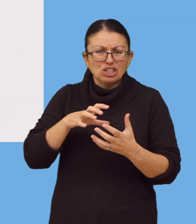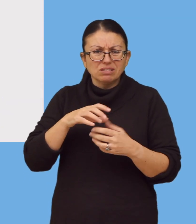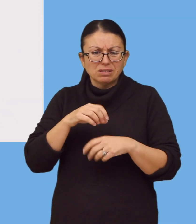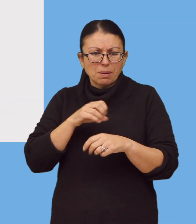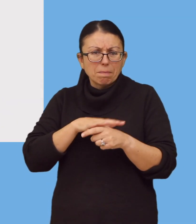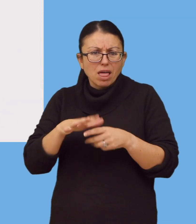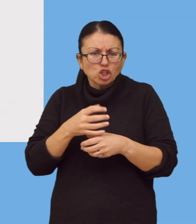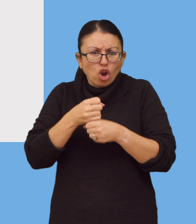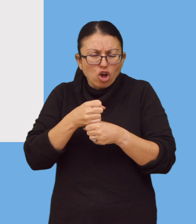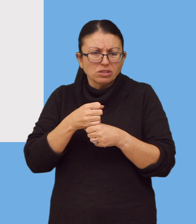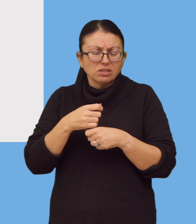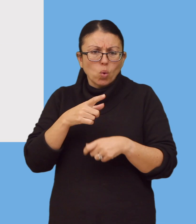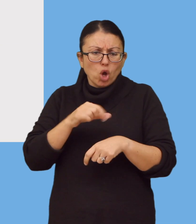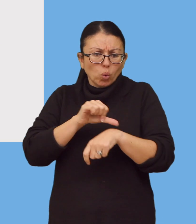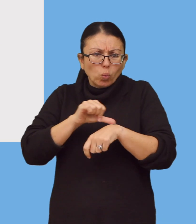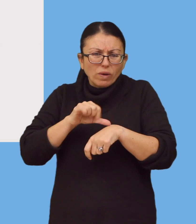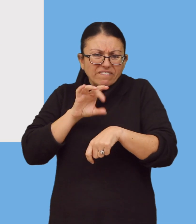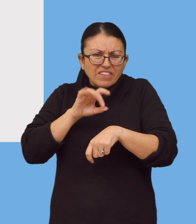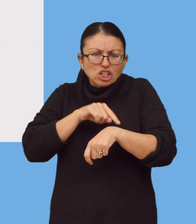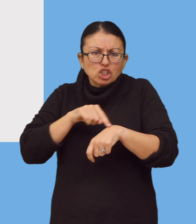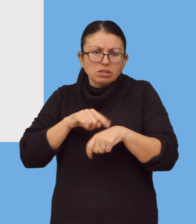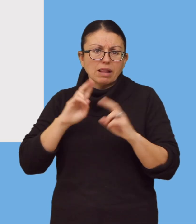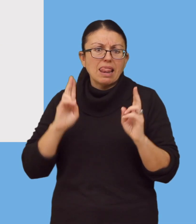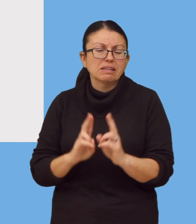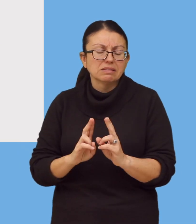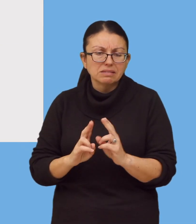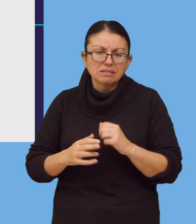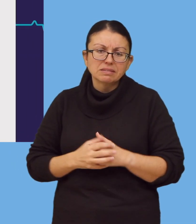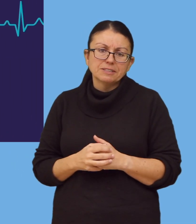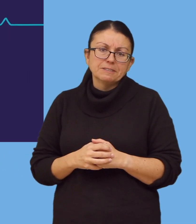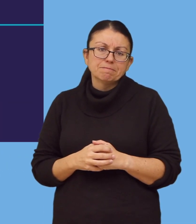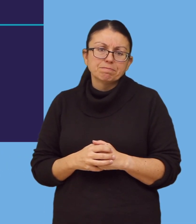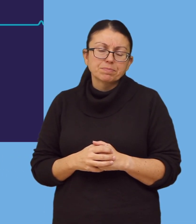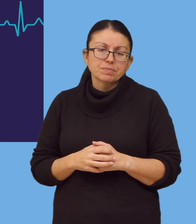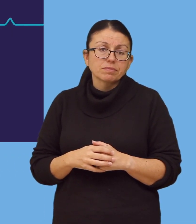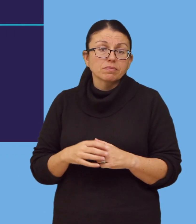It is important to control known medical conditions as well as possible before surgery.